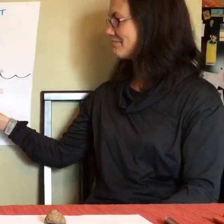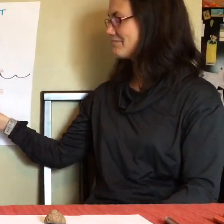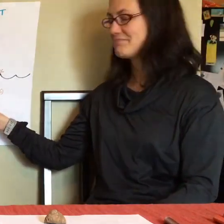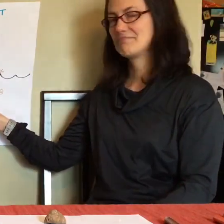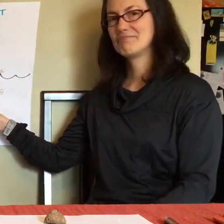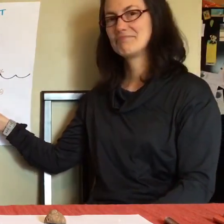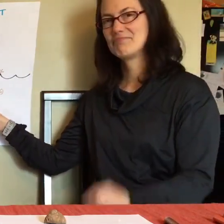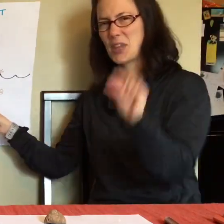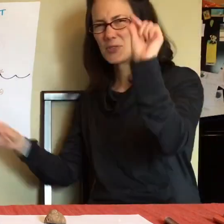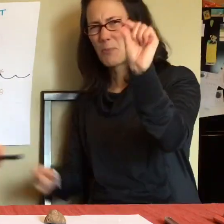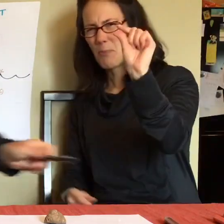small.